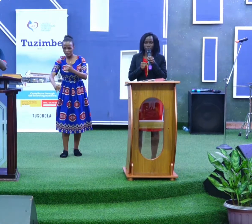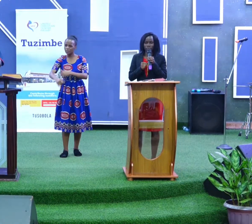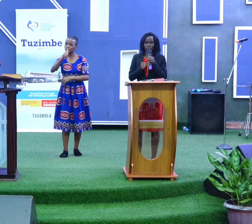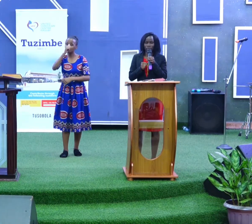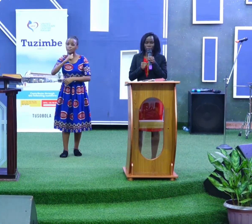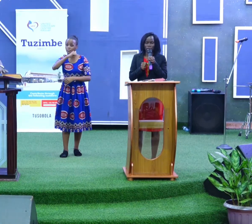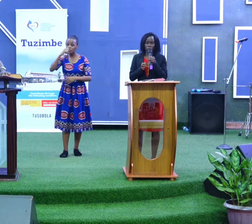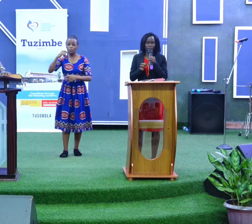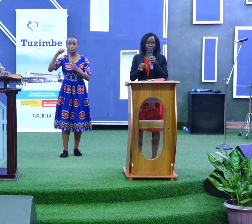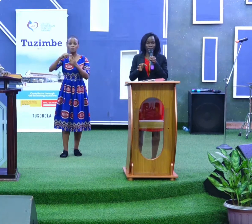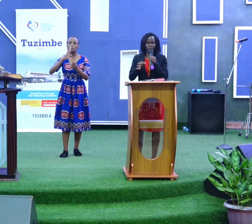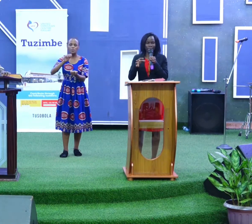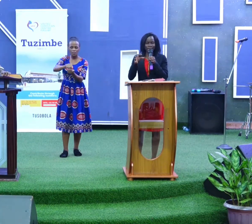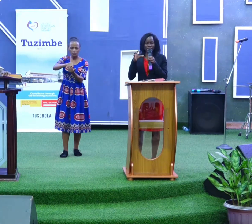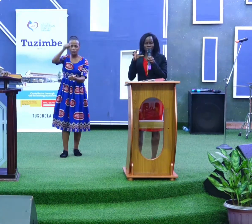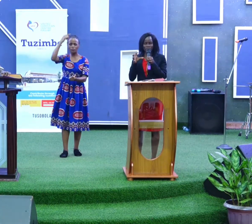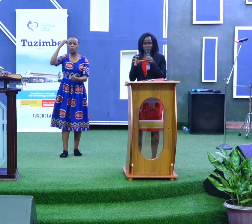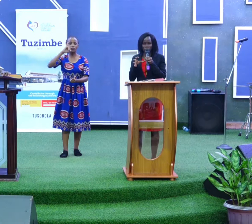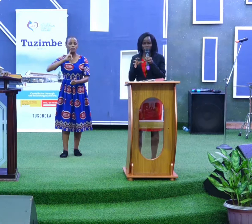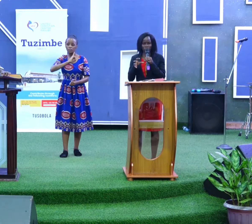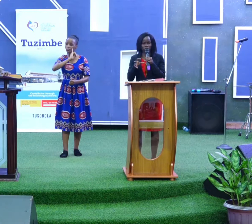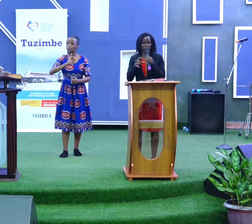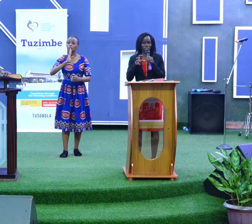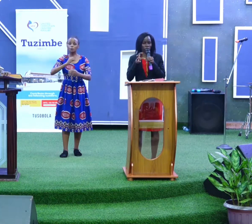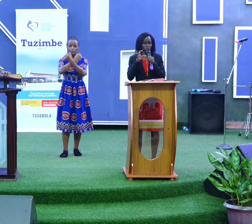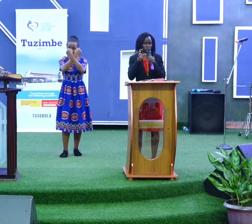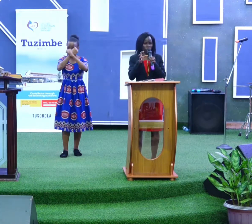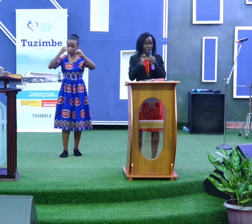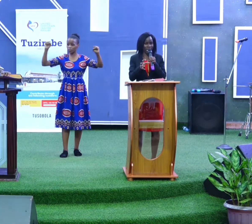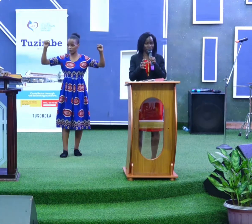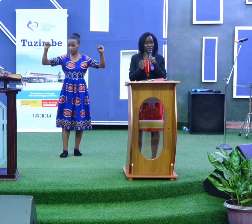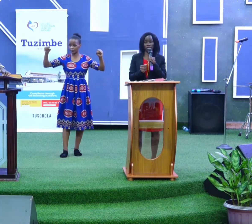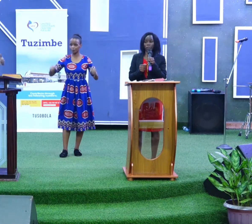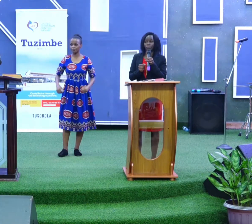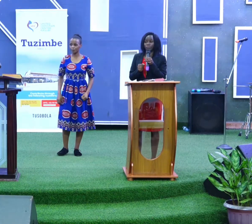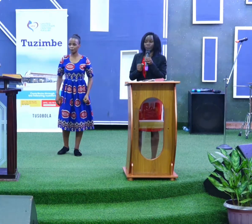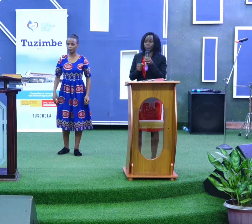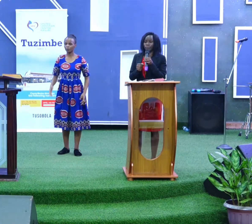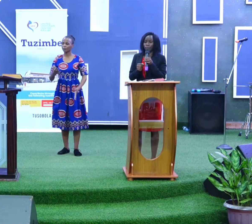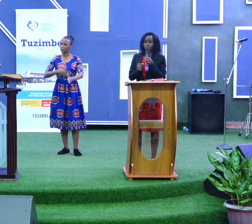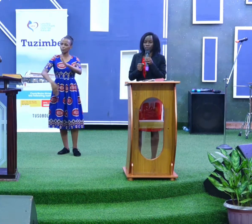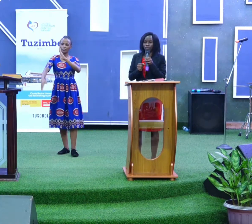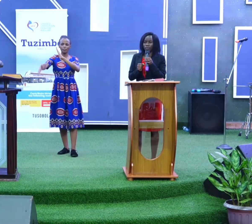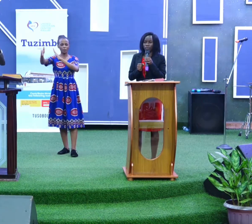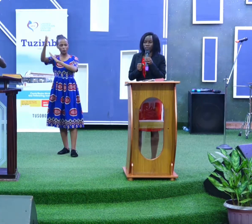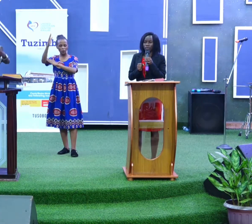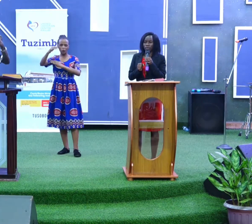Pharaoh. But when it came this last mystery for the children of Israel to be released,